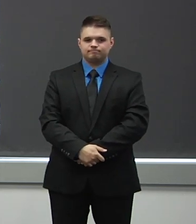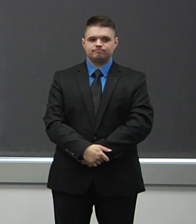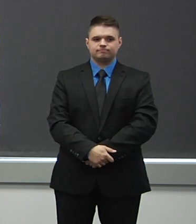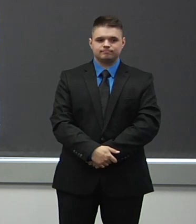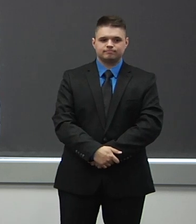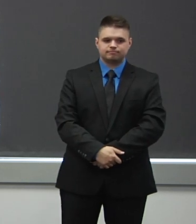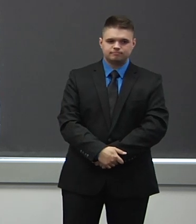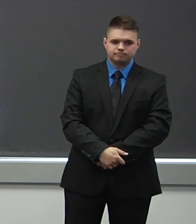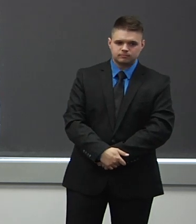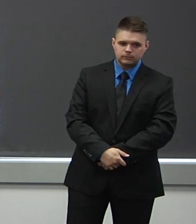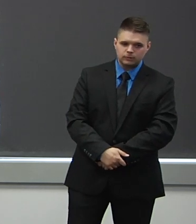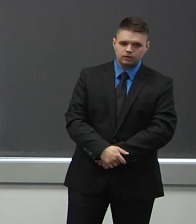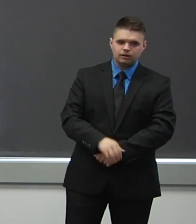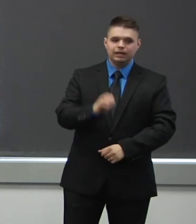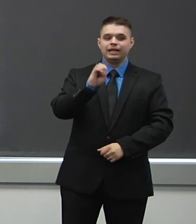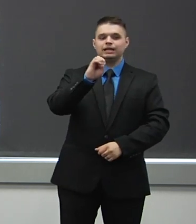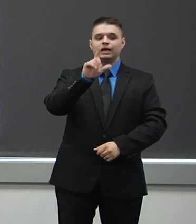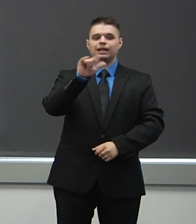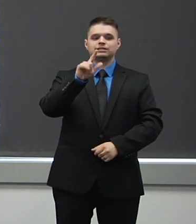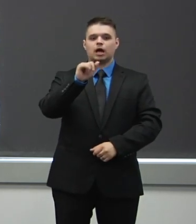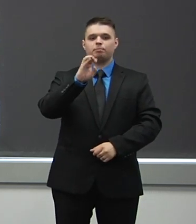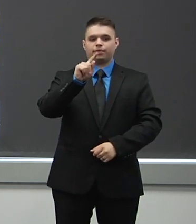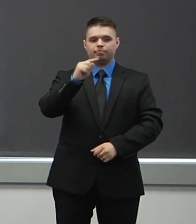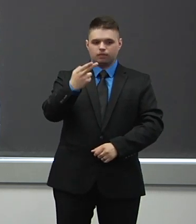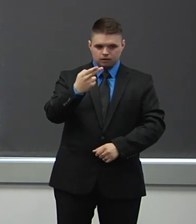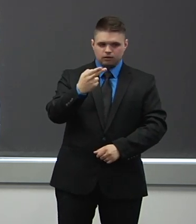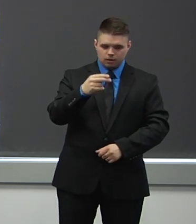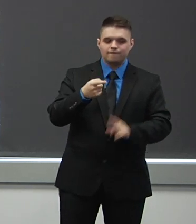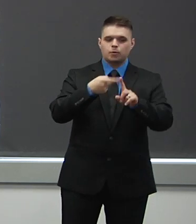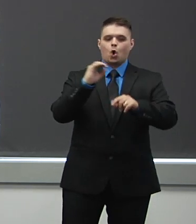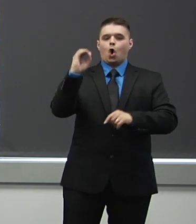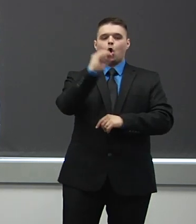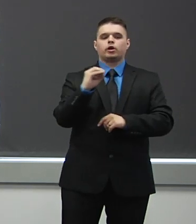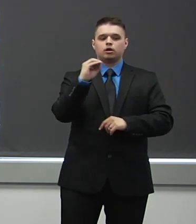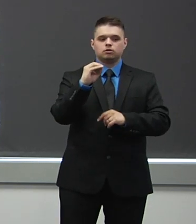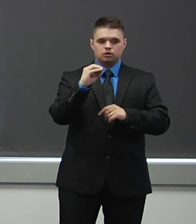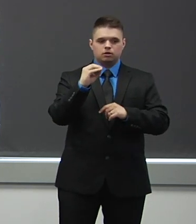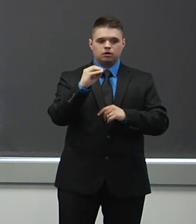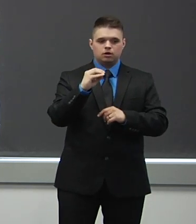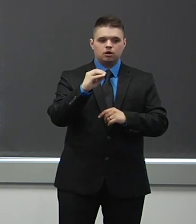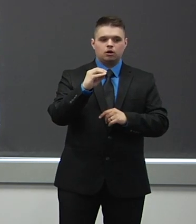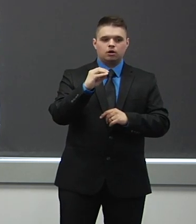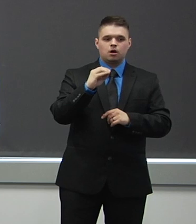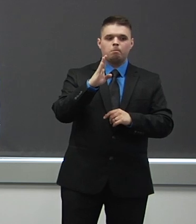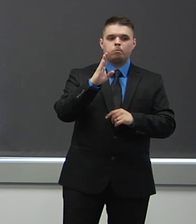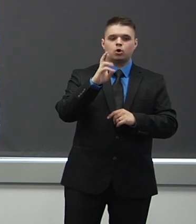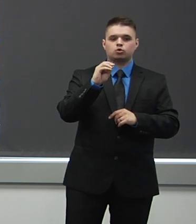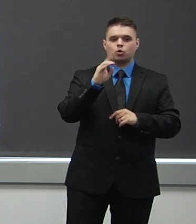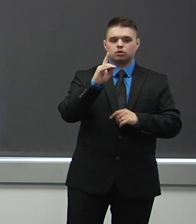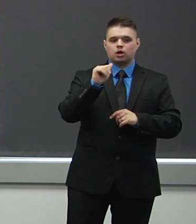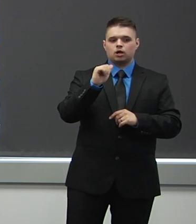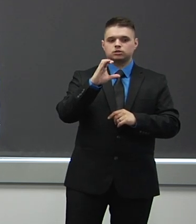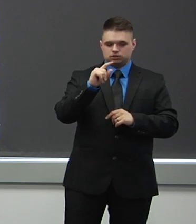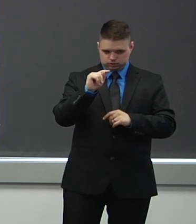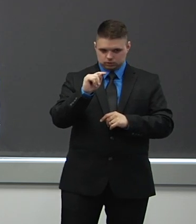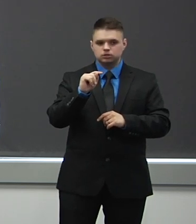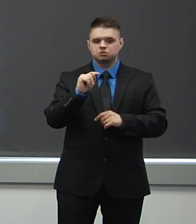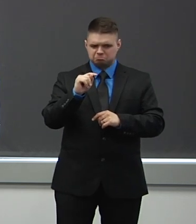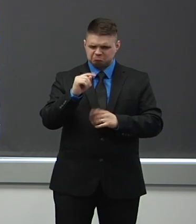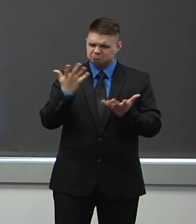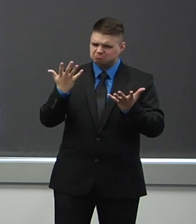Elizabeth Miller from Oregon Public Broadcasting. Yes. What resources is the state offering school districts so they can implement this for